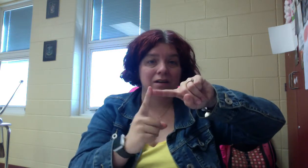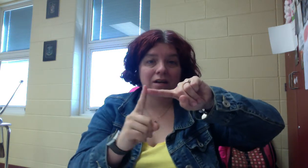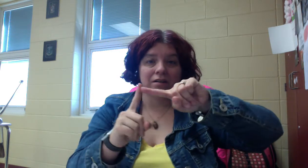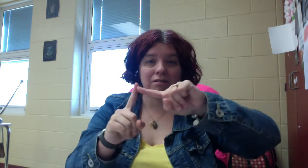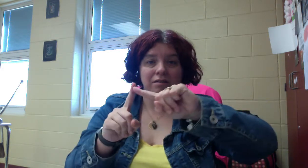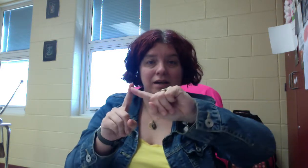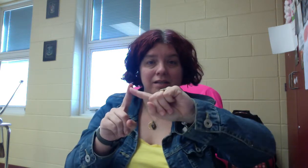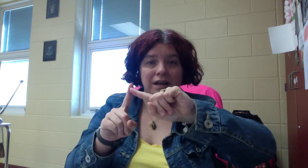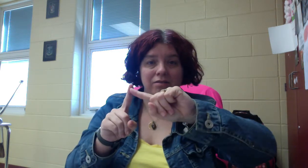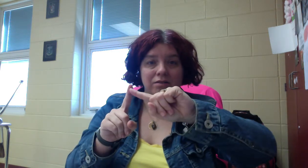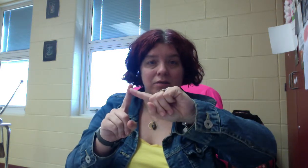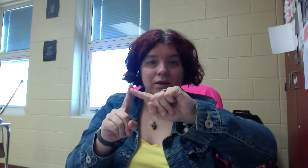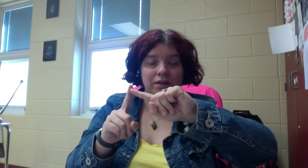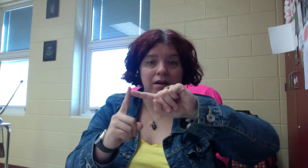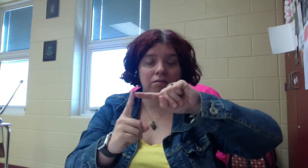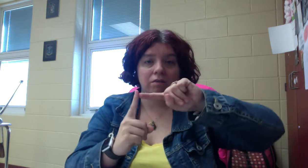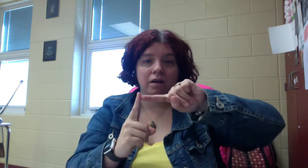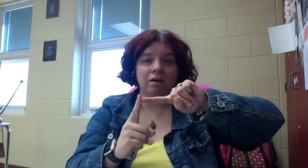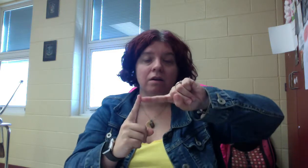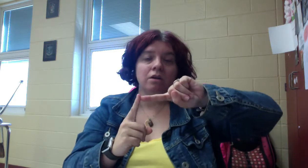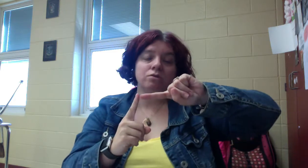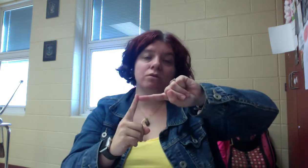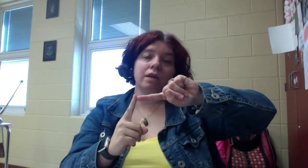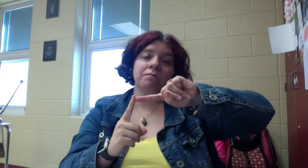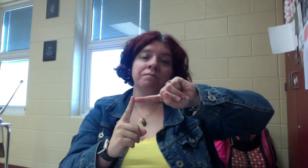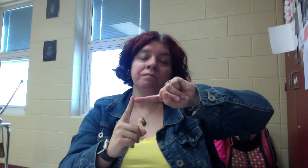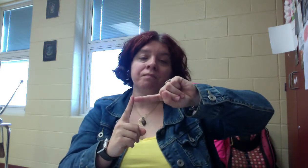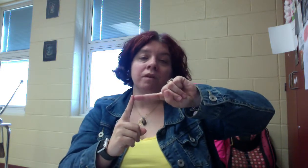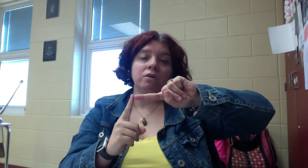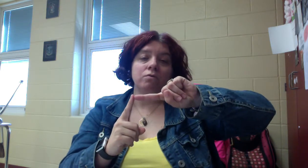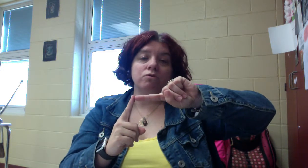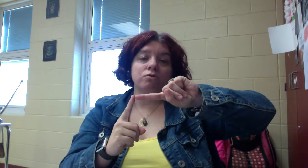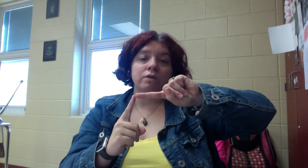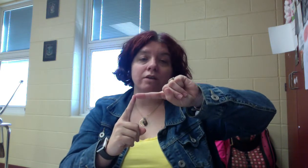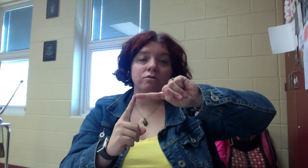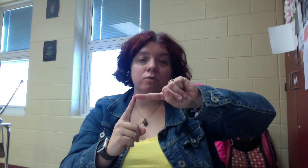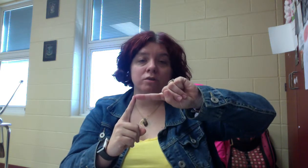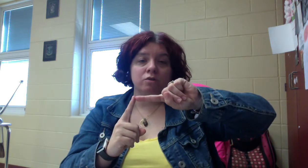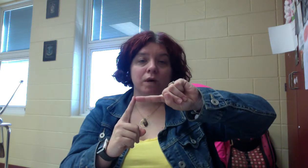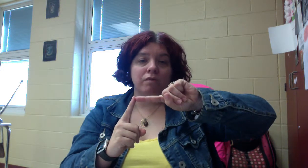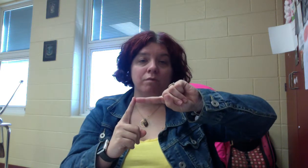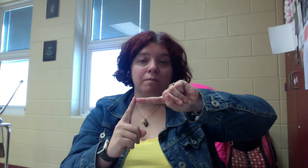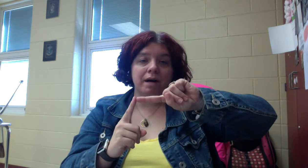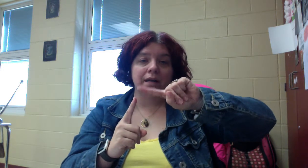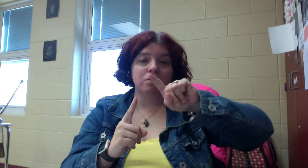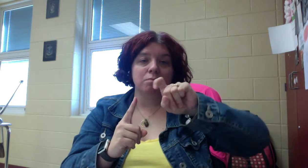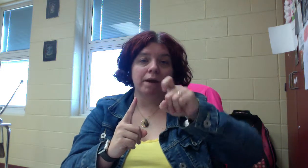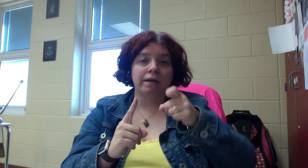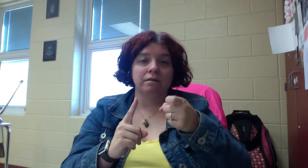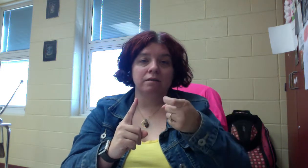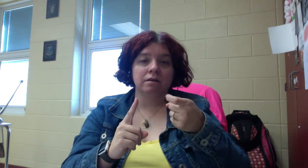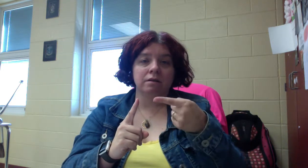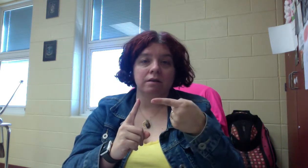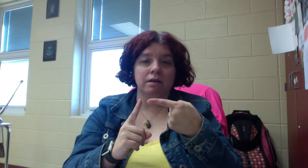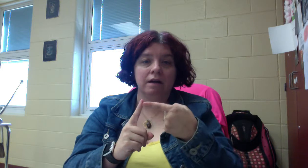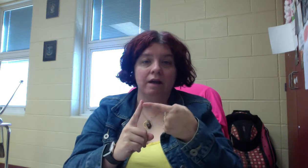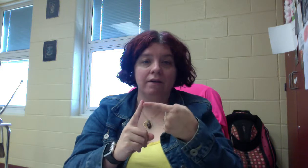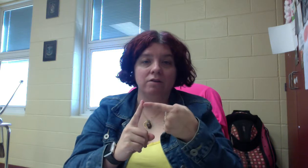kind of see how it's like right there, right? So then you, as you twist away from your body, you bend and then you